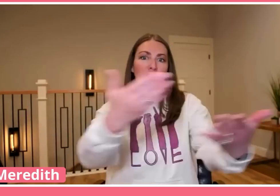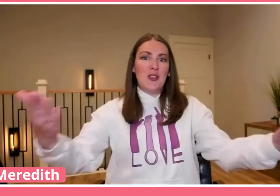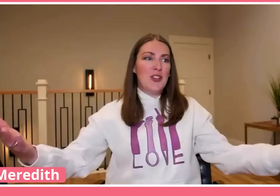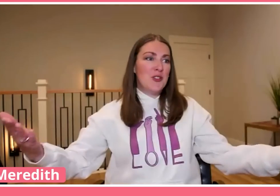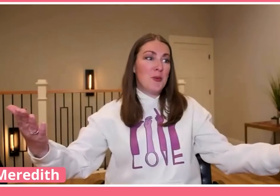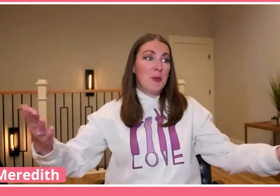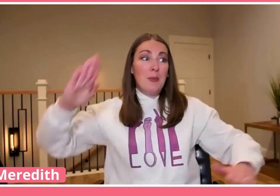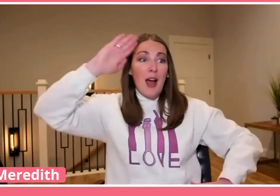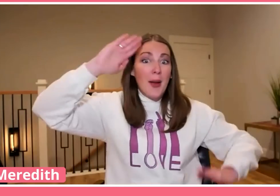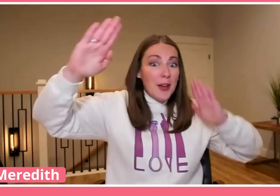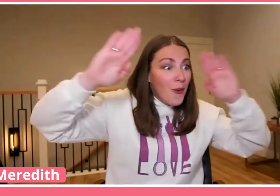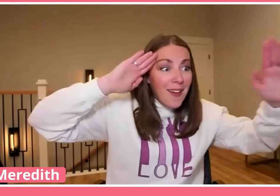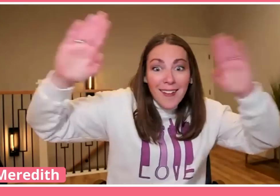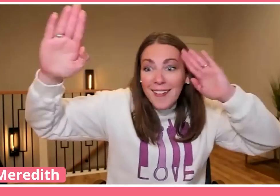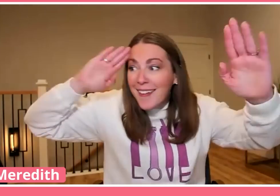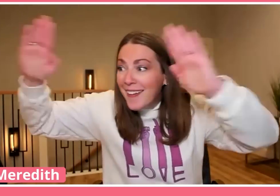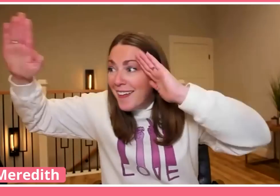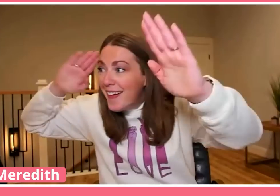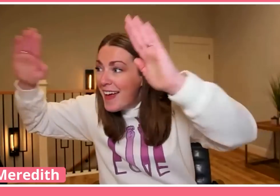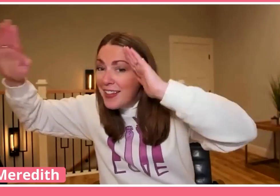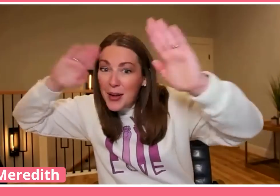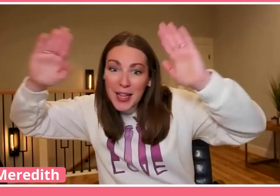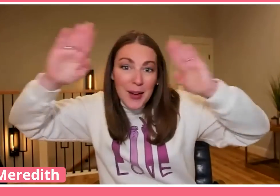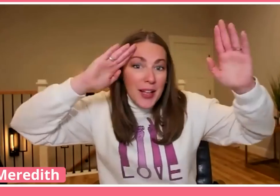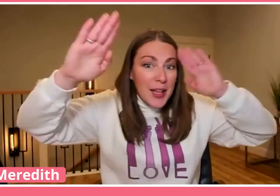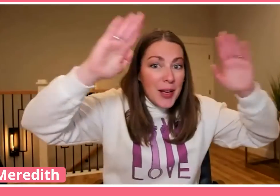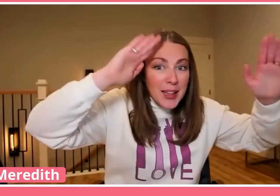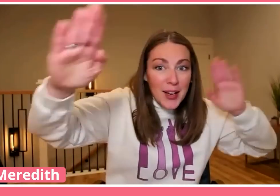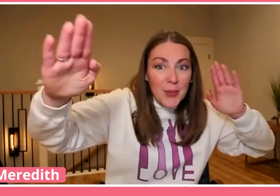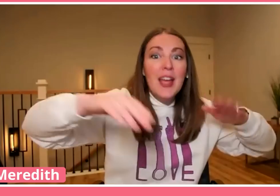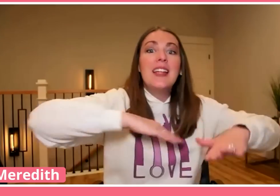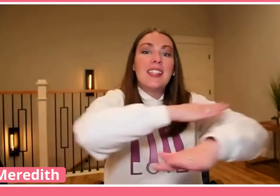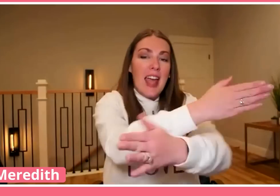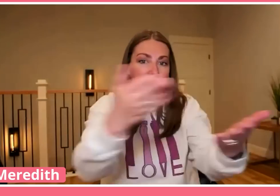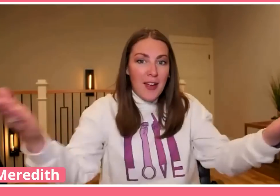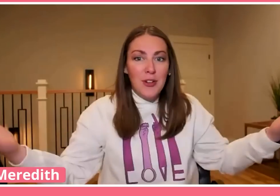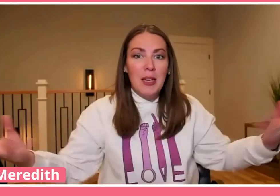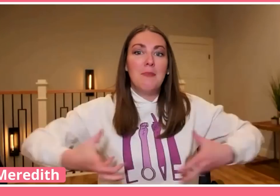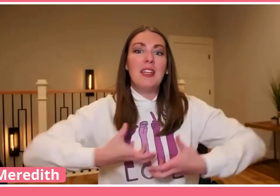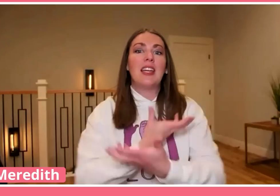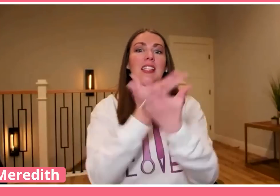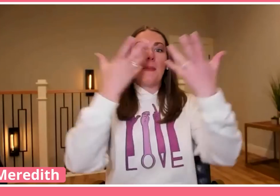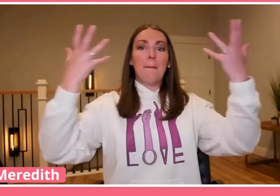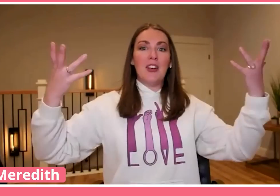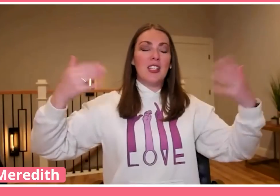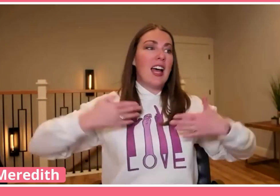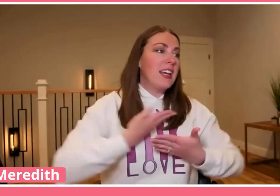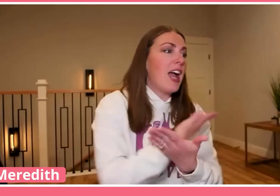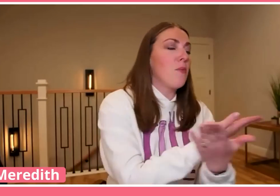to a huge group of people, I would go, hello, hello, hello, hello to everybody. Meaning it's a bigger sign. I am